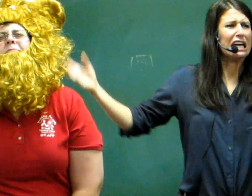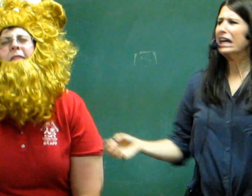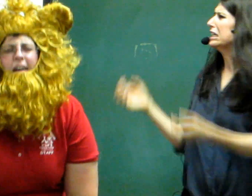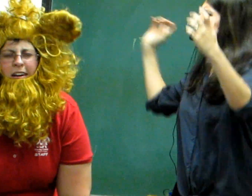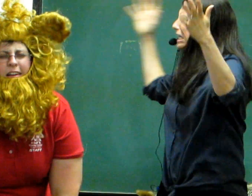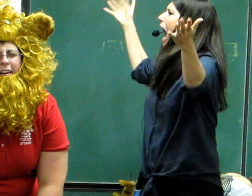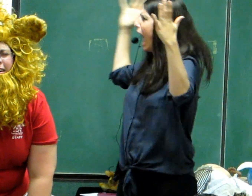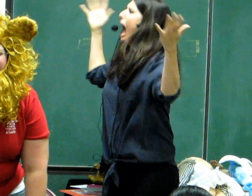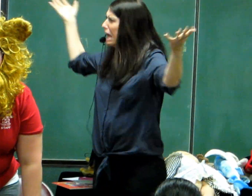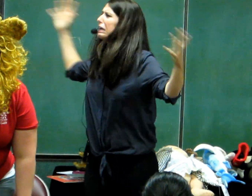Teddy, Teddy,